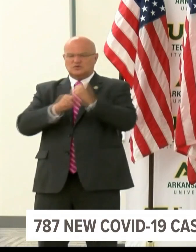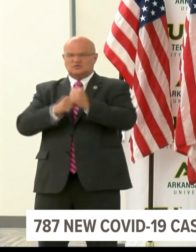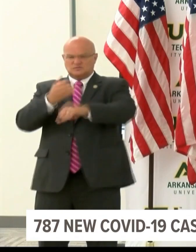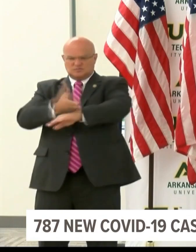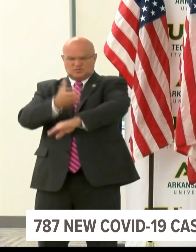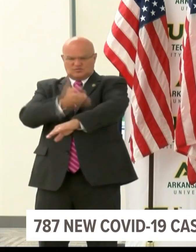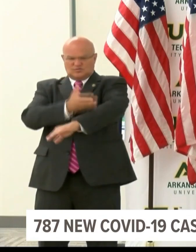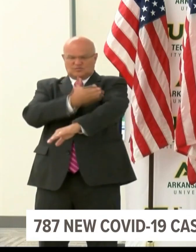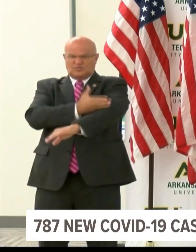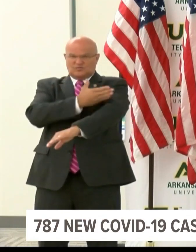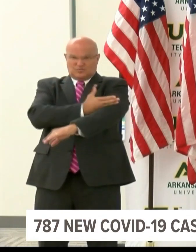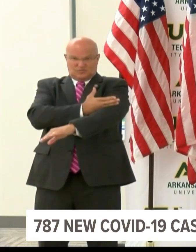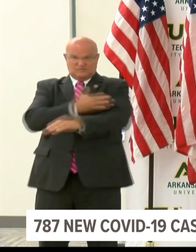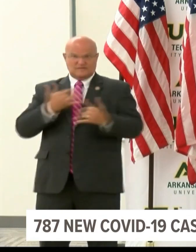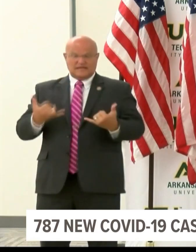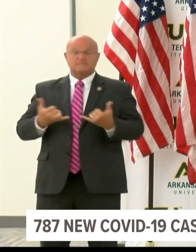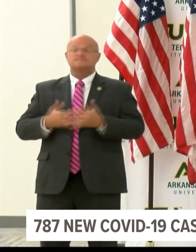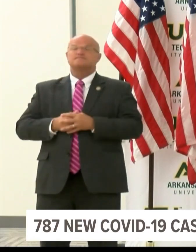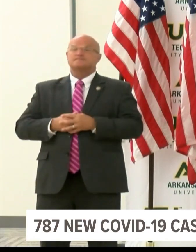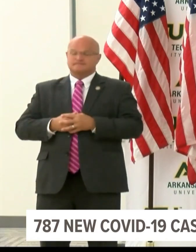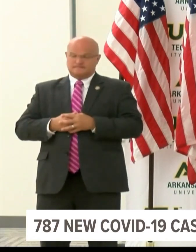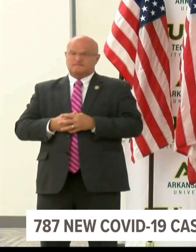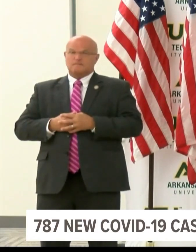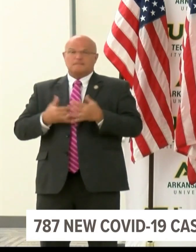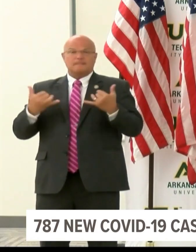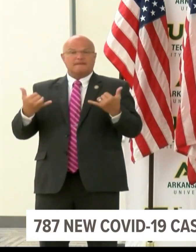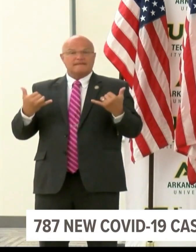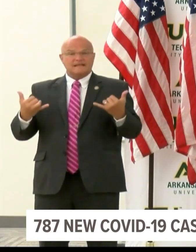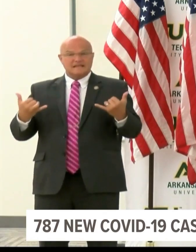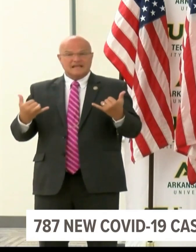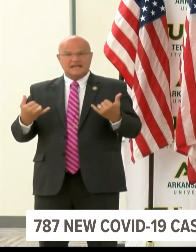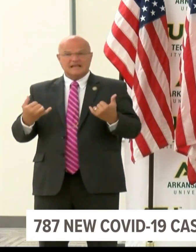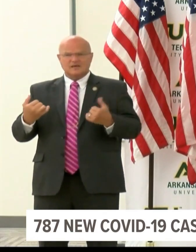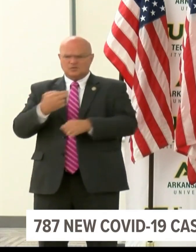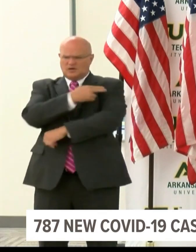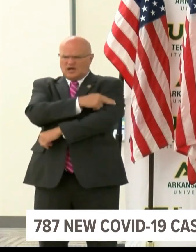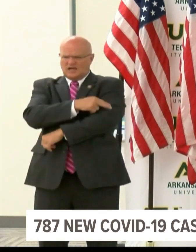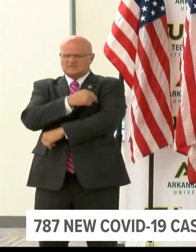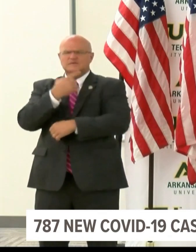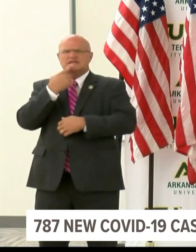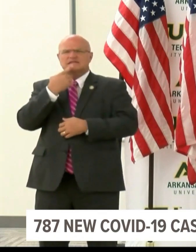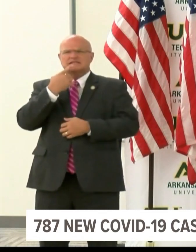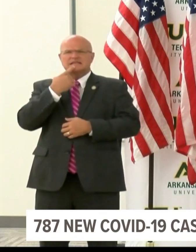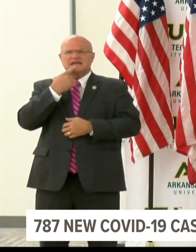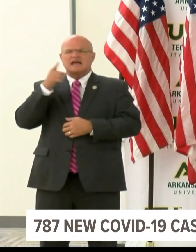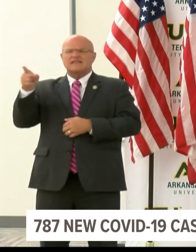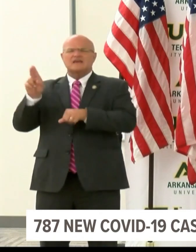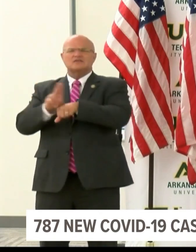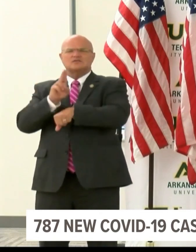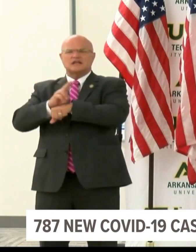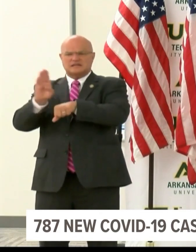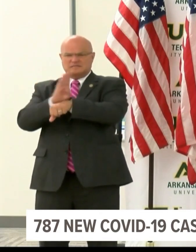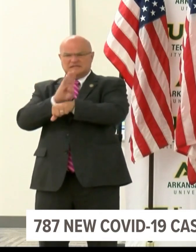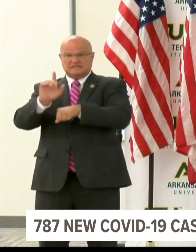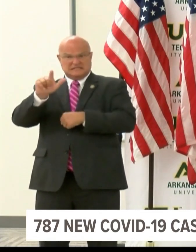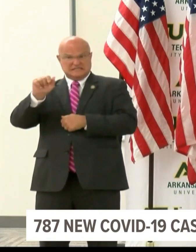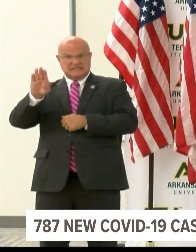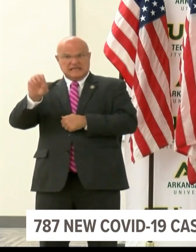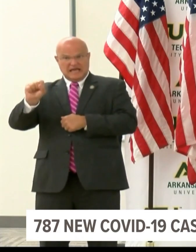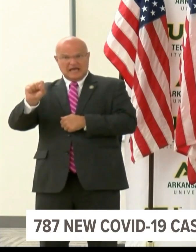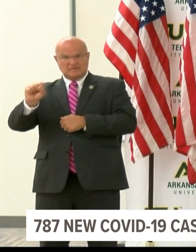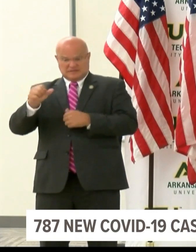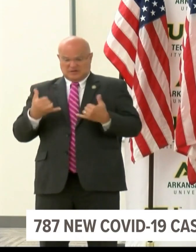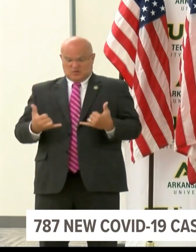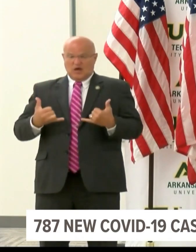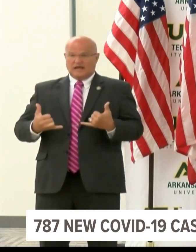points. Today, one of the hospitals said that they utilize a commercial lab and that